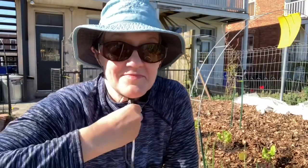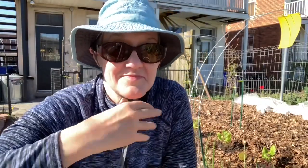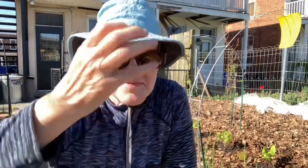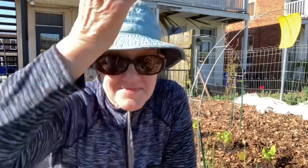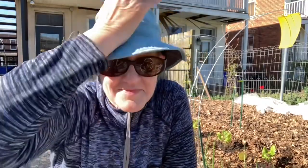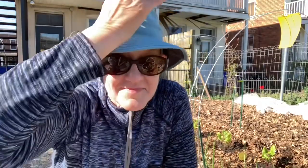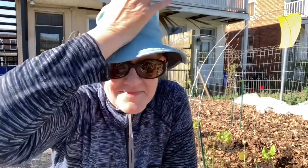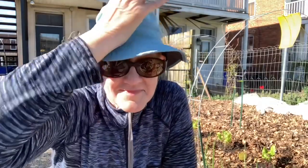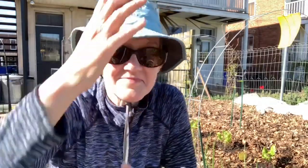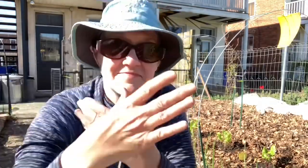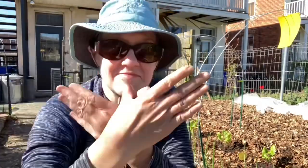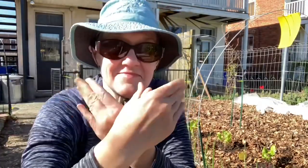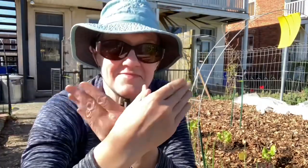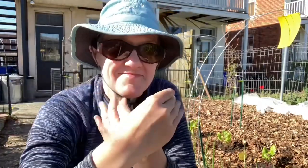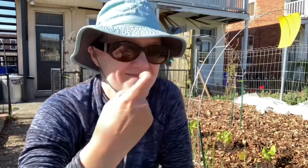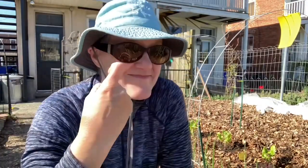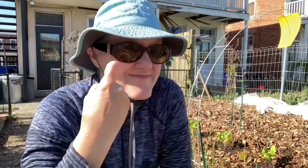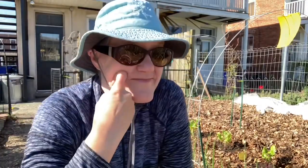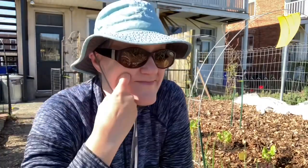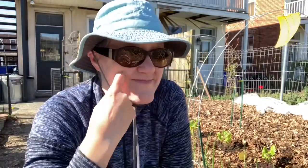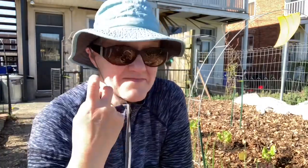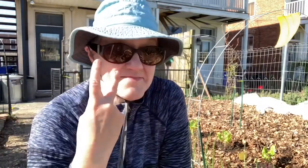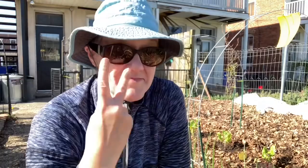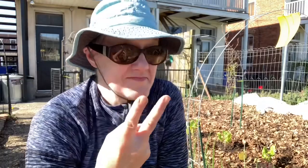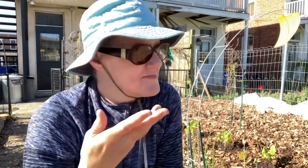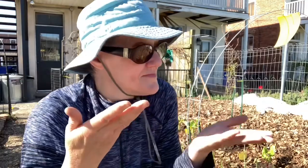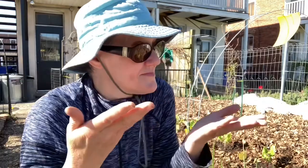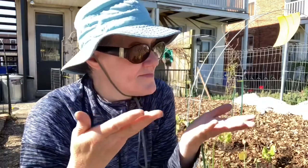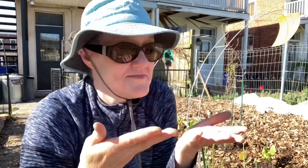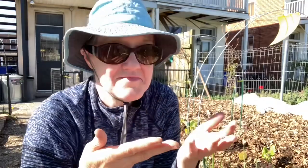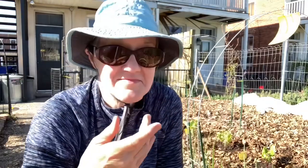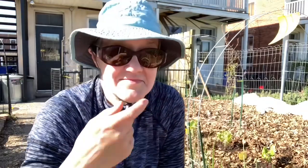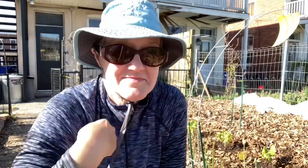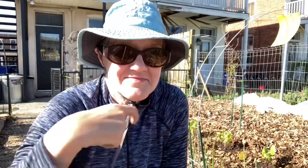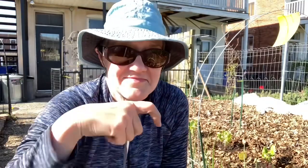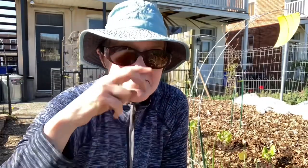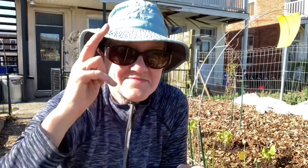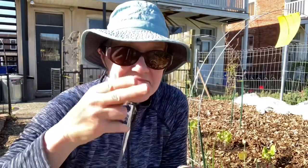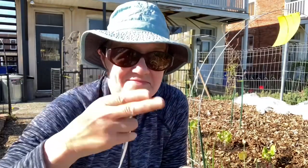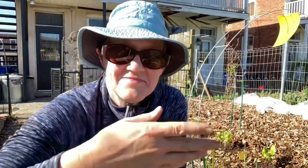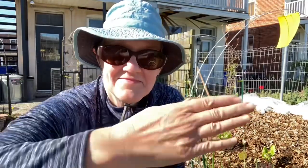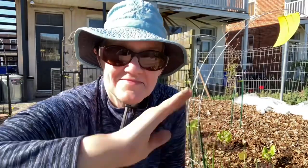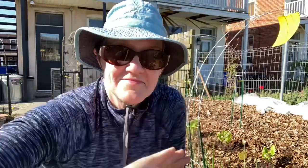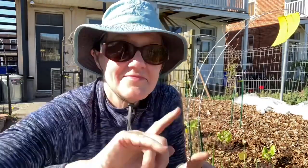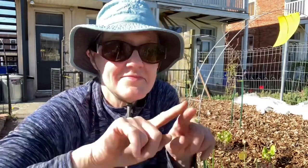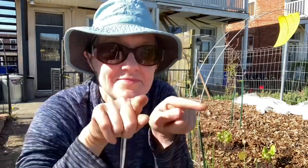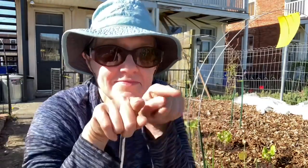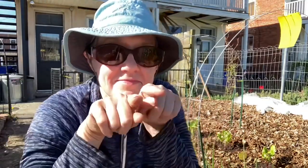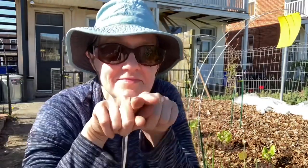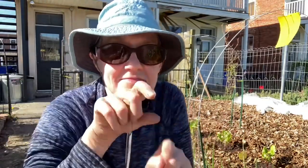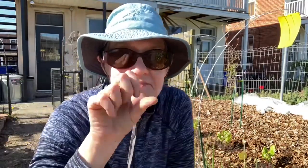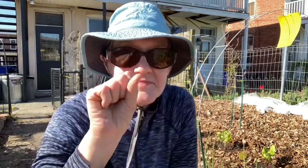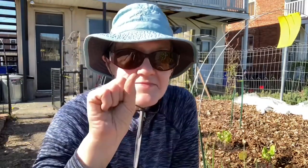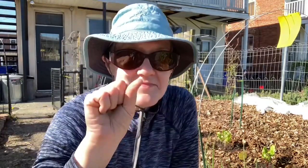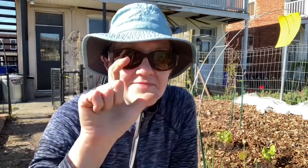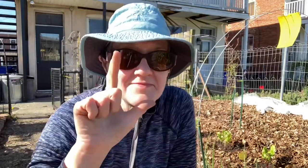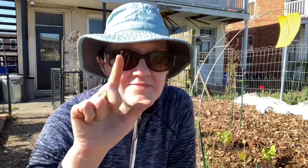Now, the netting is going to protect from the white cabbage butterflies. I just saw one here, so I need to hurry up.